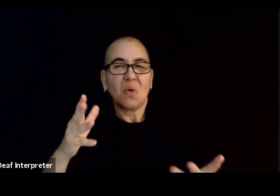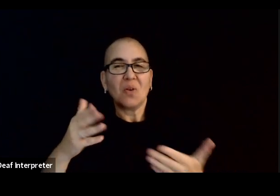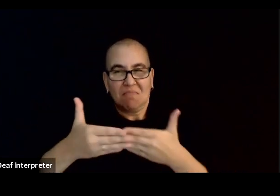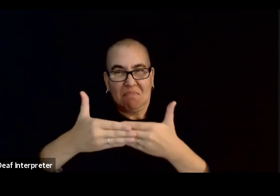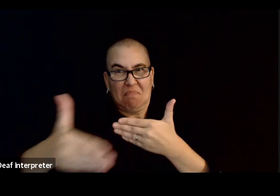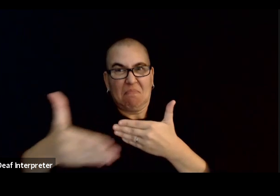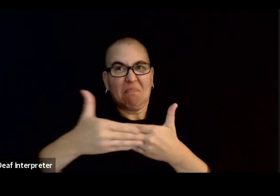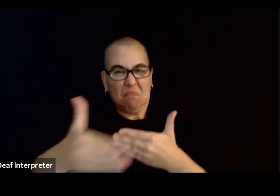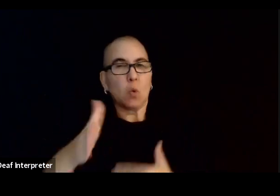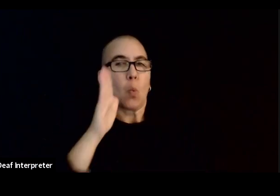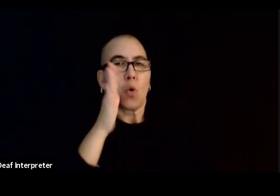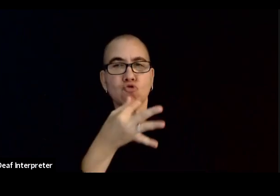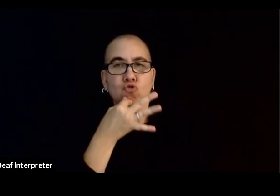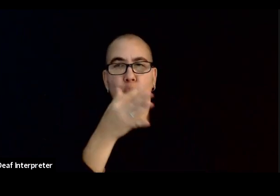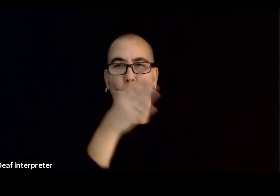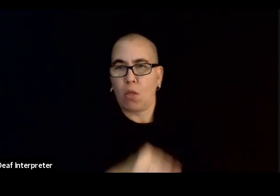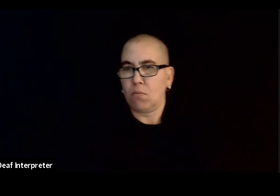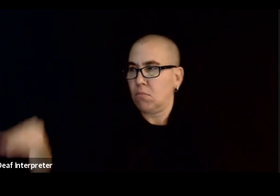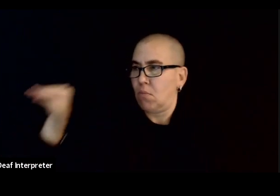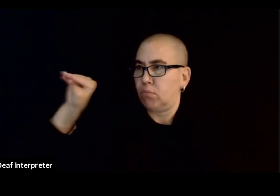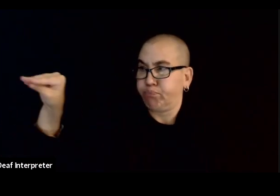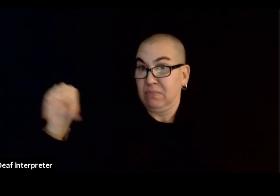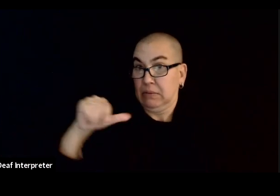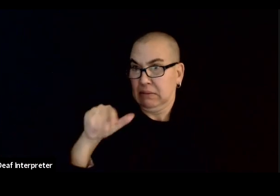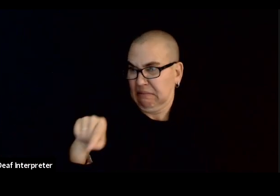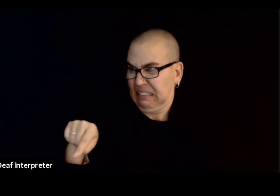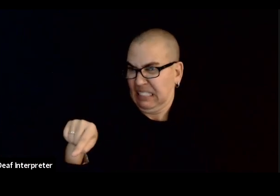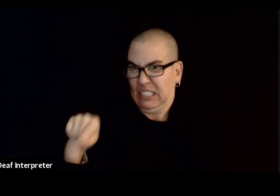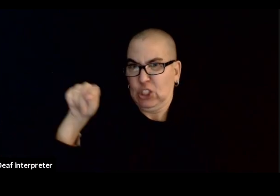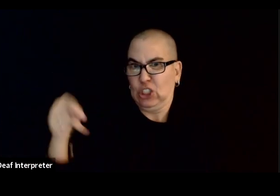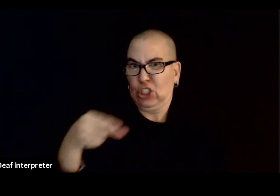Thank you very much.